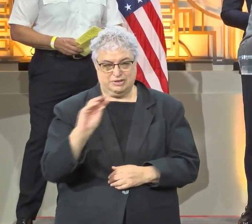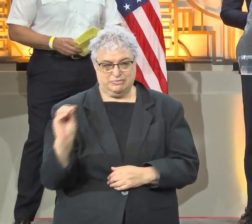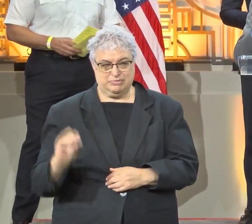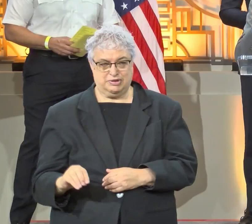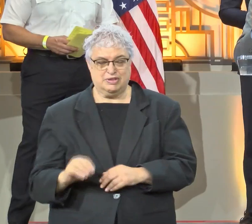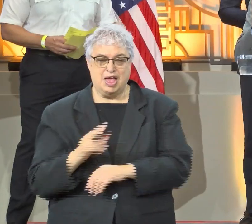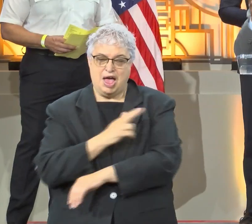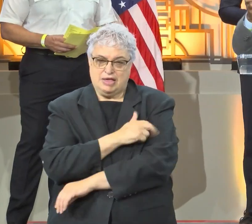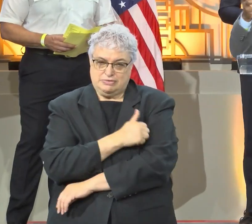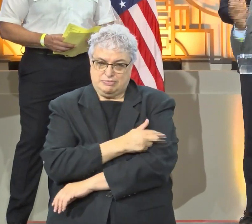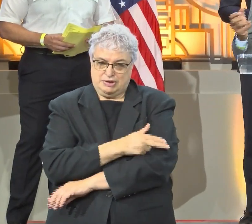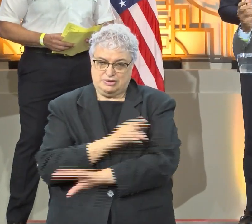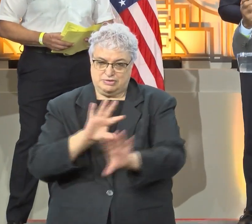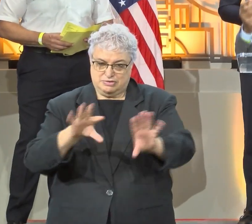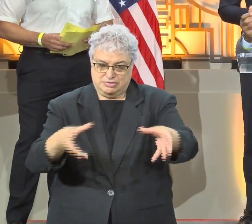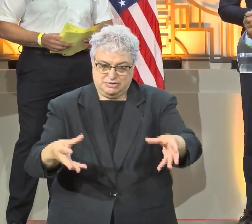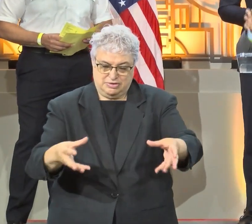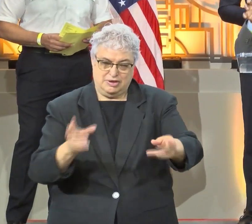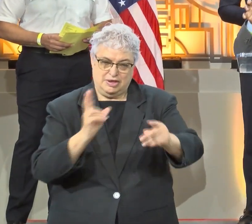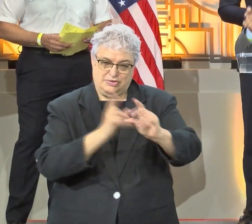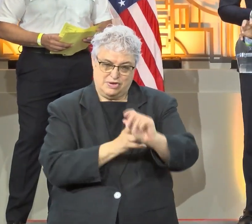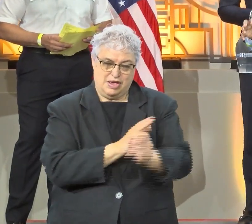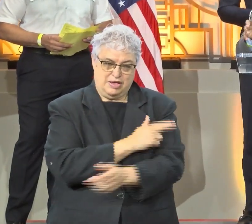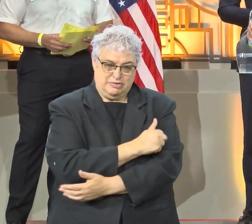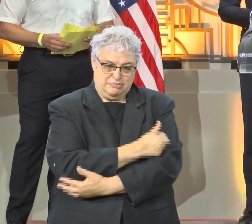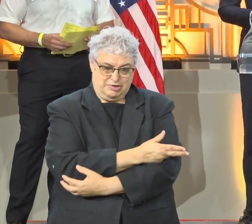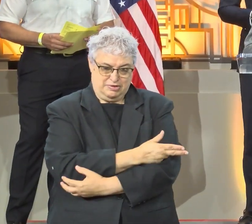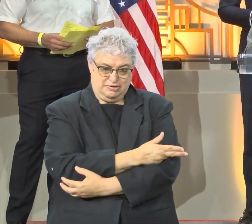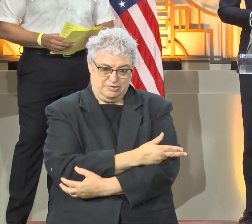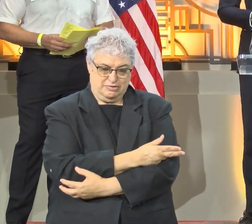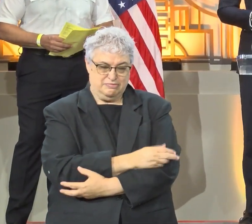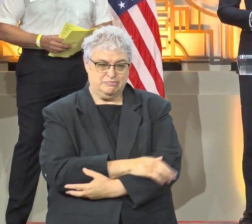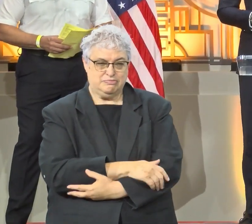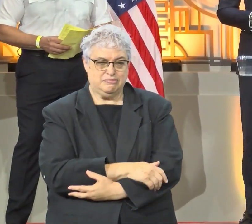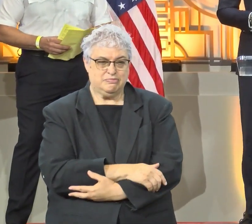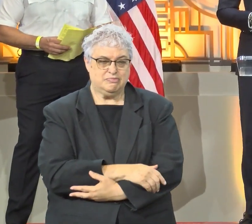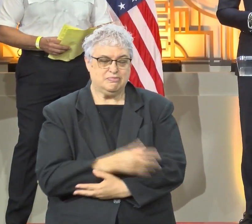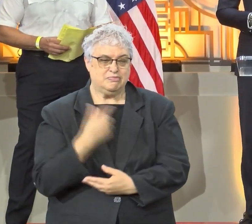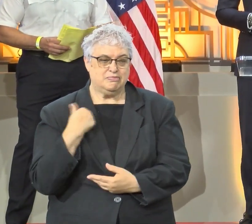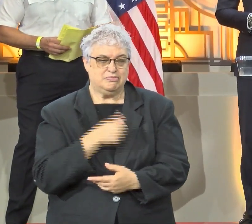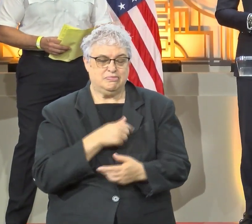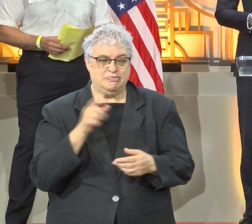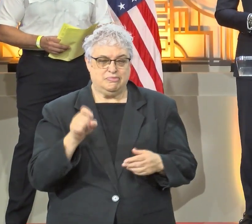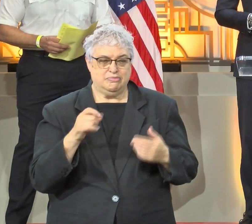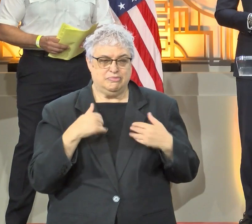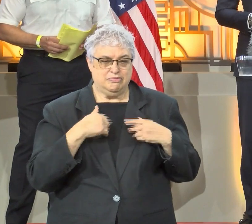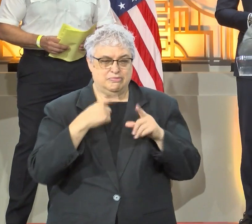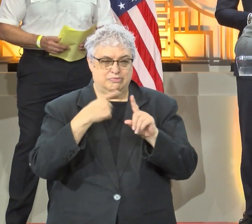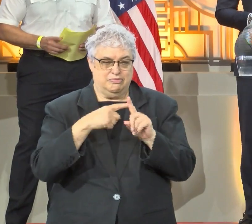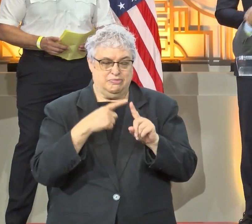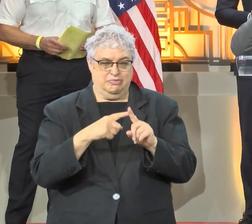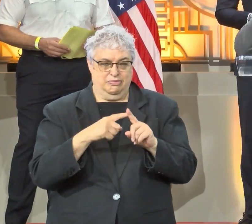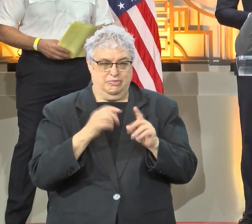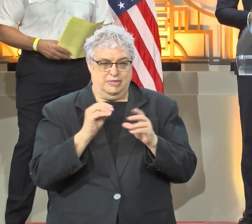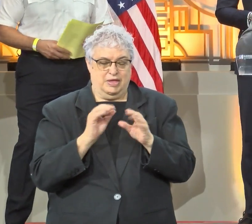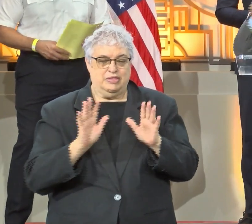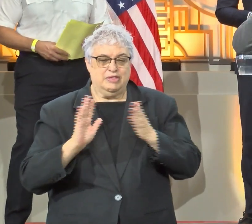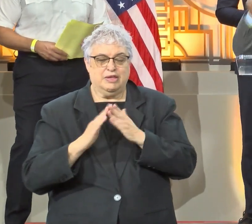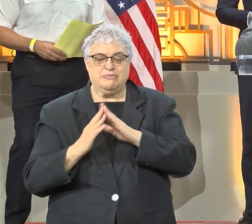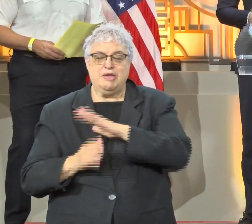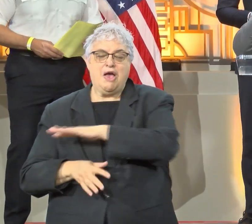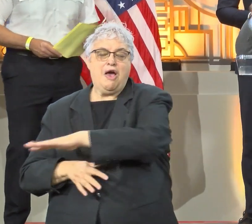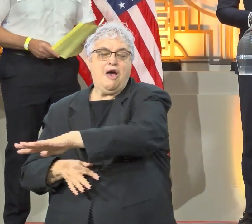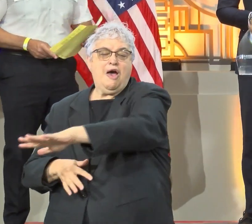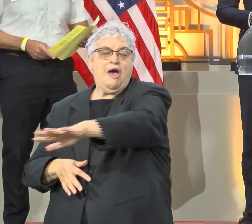within the hospitals. Those are the people coming to the hospitals and them testing. But what we need is that positivity rate within the community